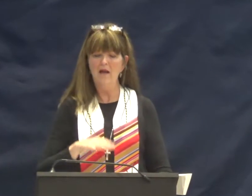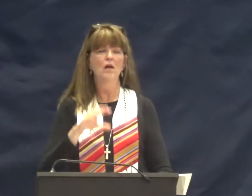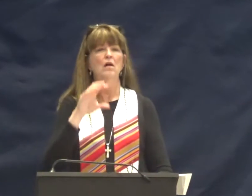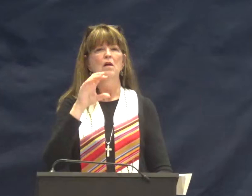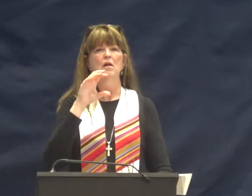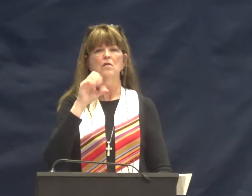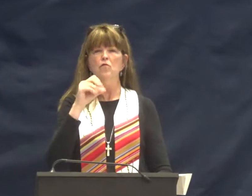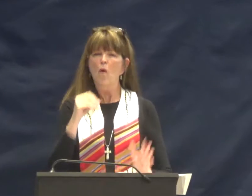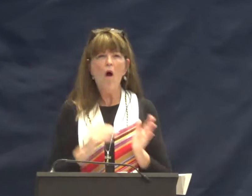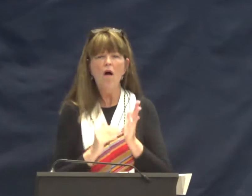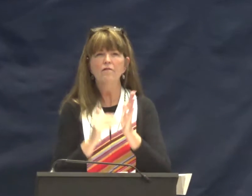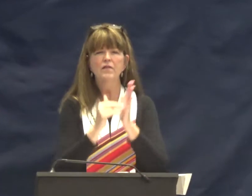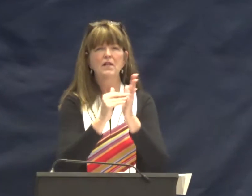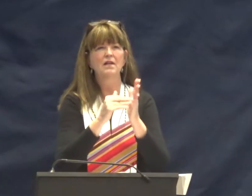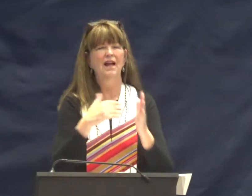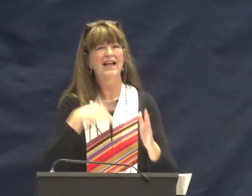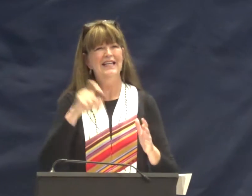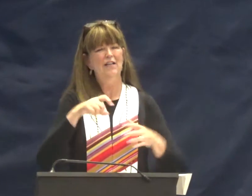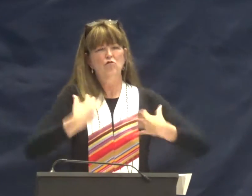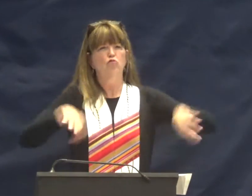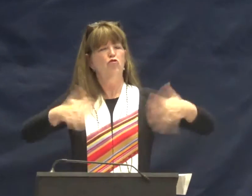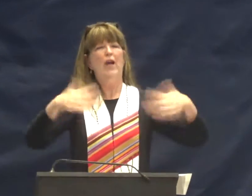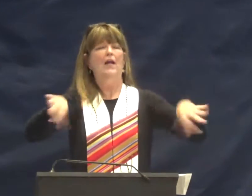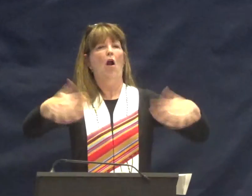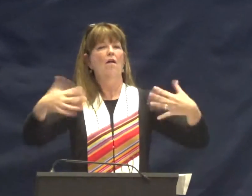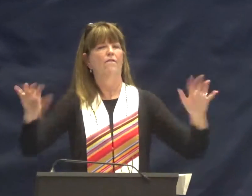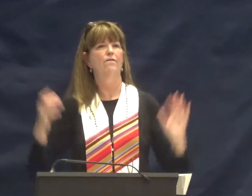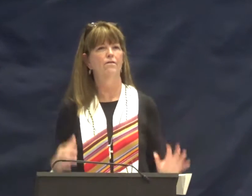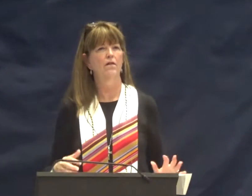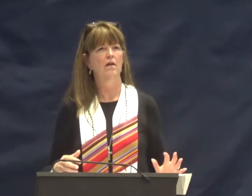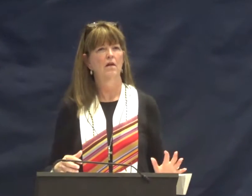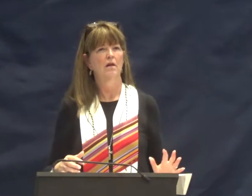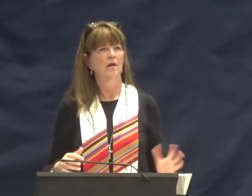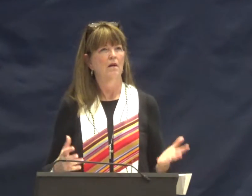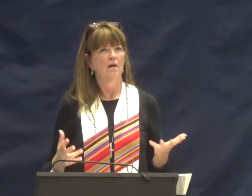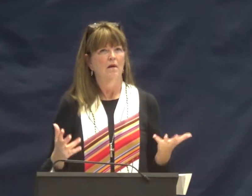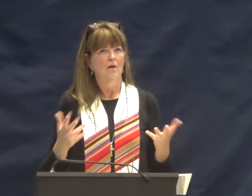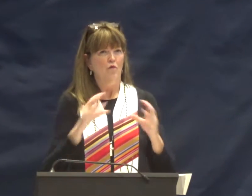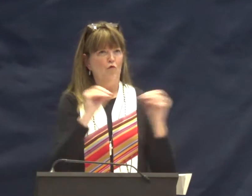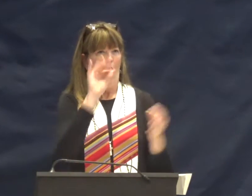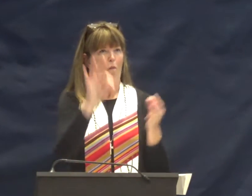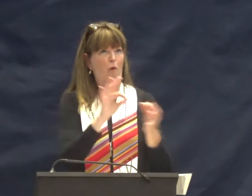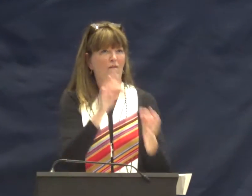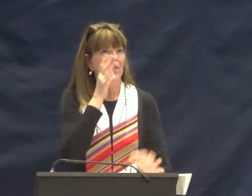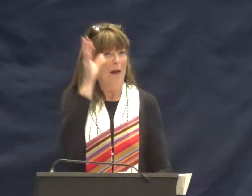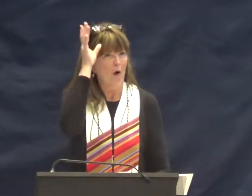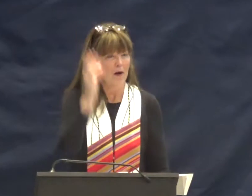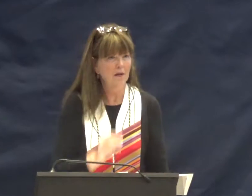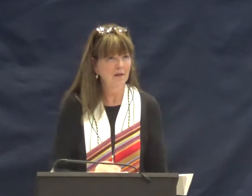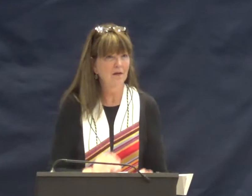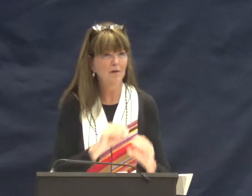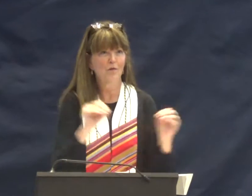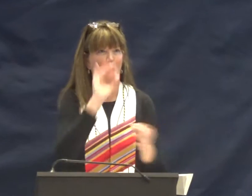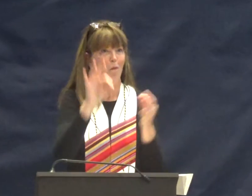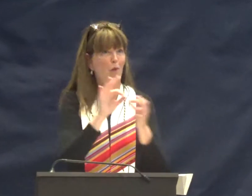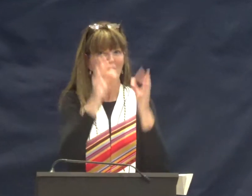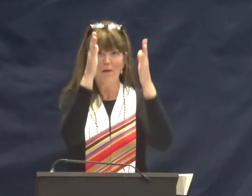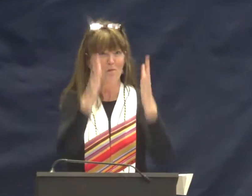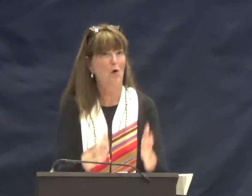that, because that makes me feel so bad. And I just need to shake that stuff off. There is no perfect